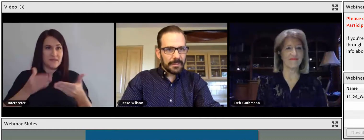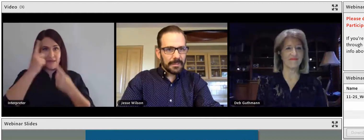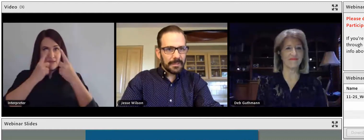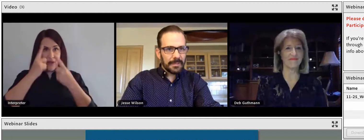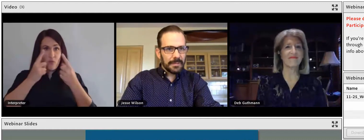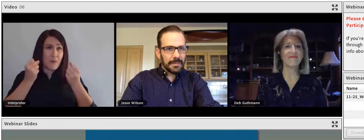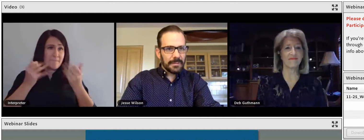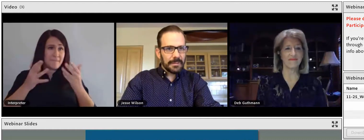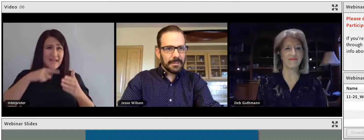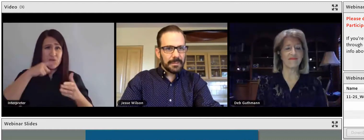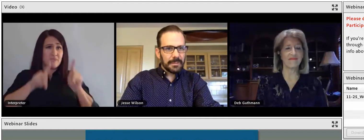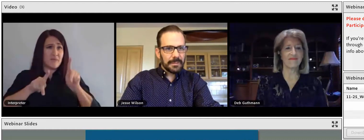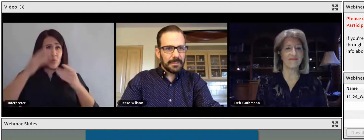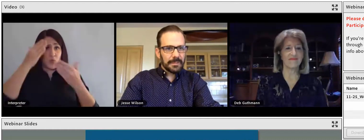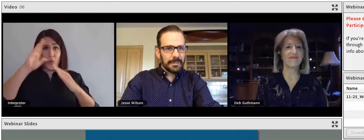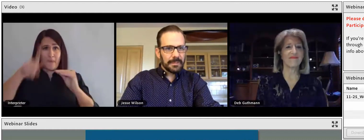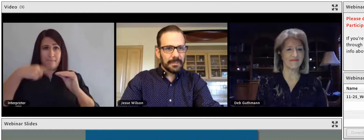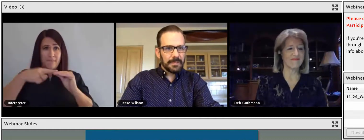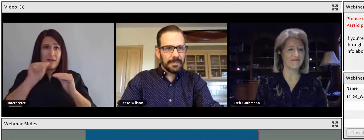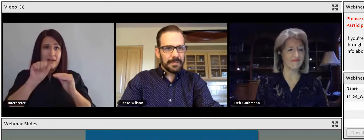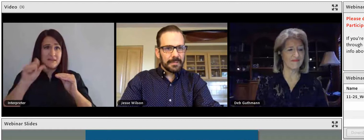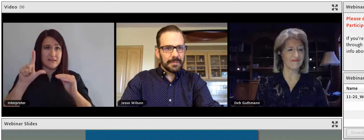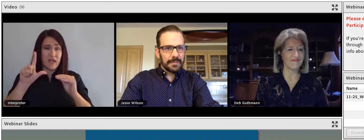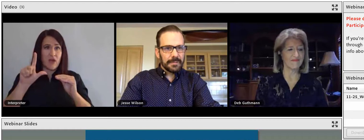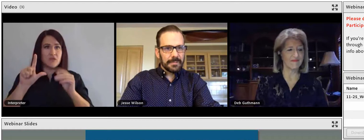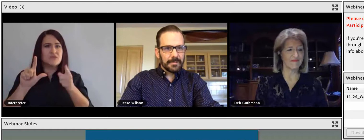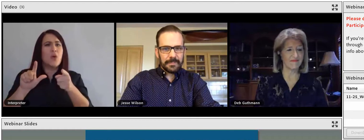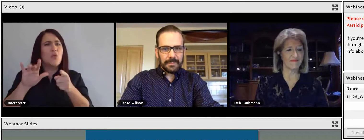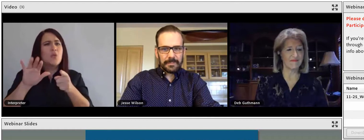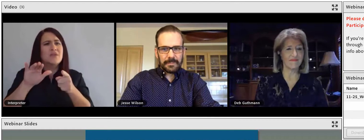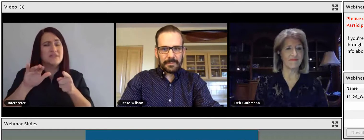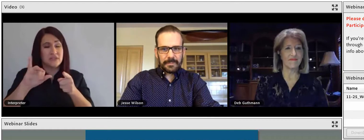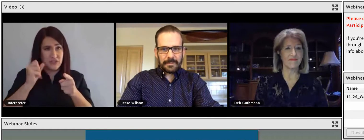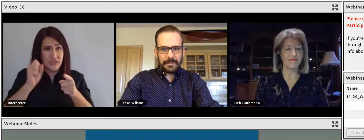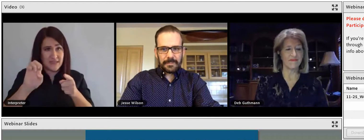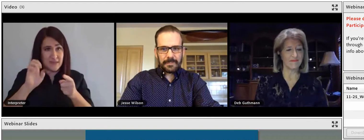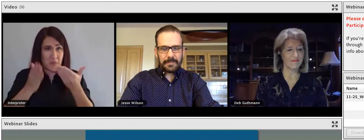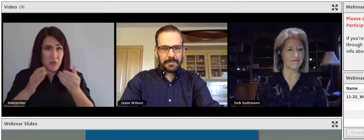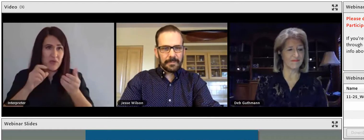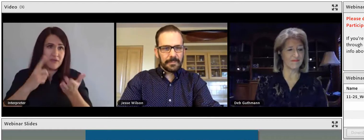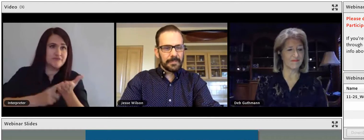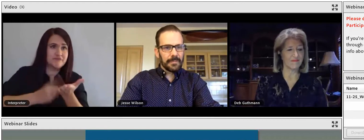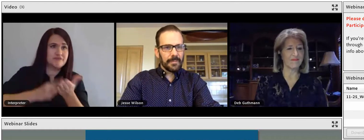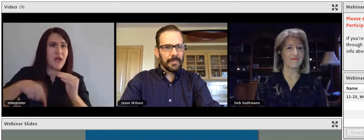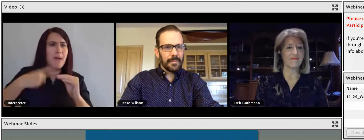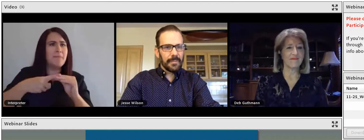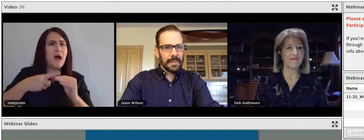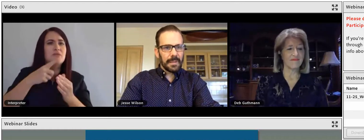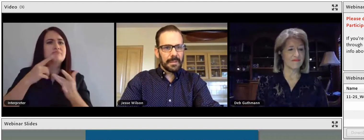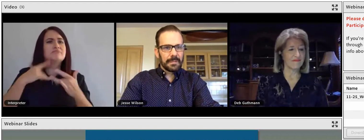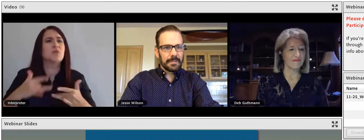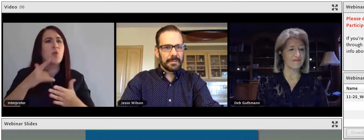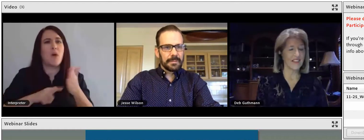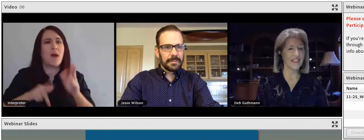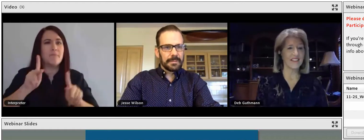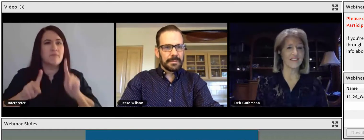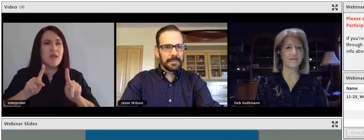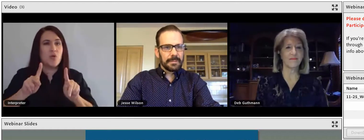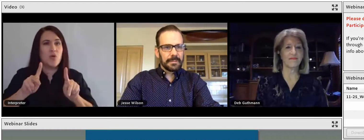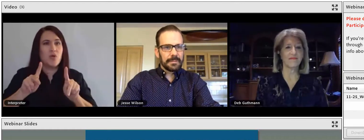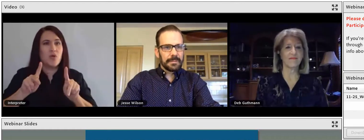don't know about American Sign Language. So Jesse, if you could kind of talk to us a little bit about American Sign